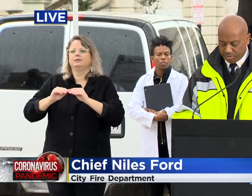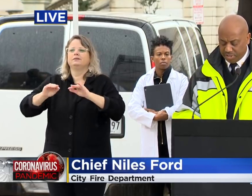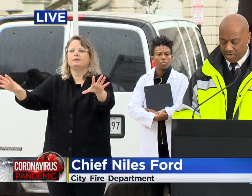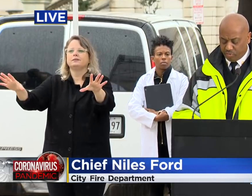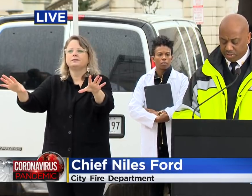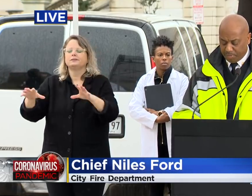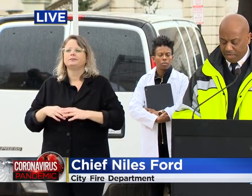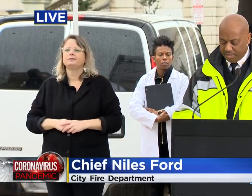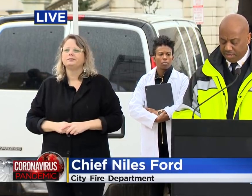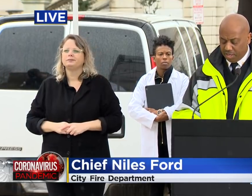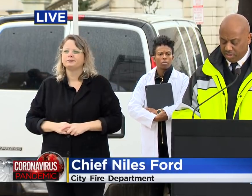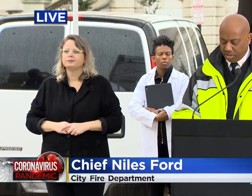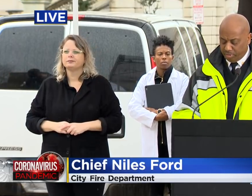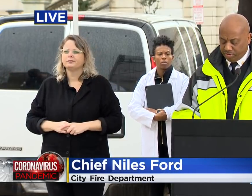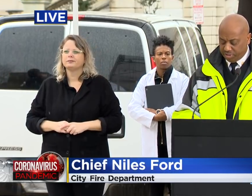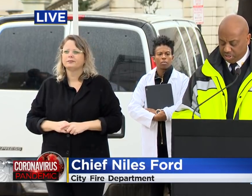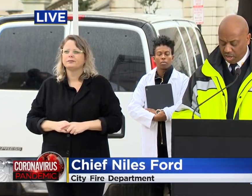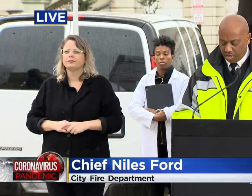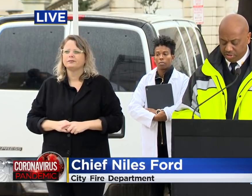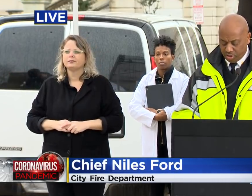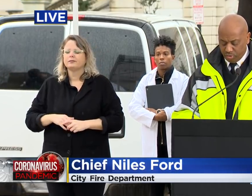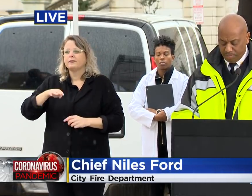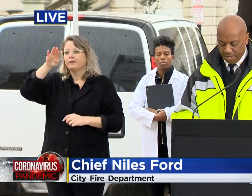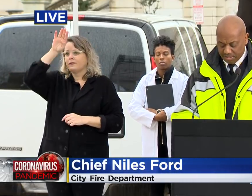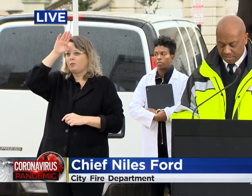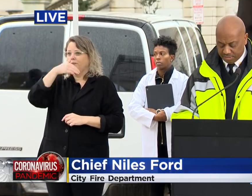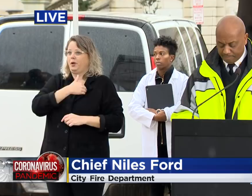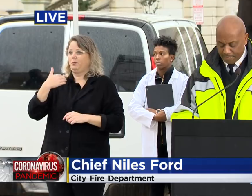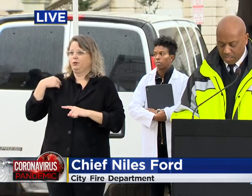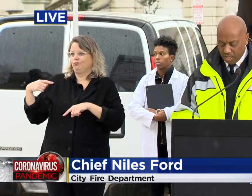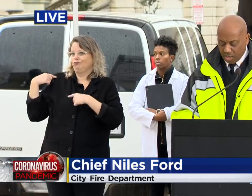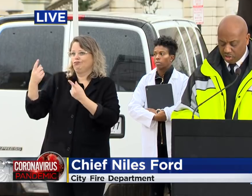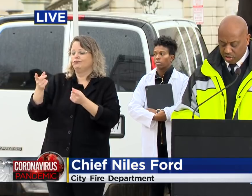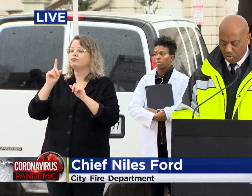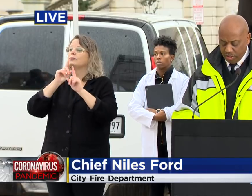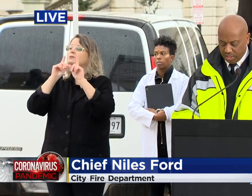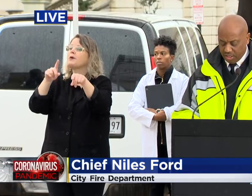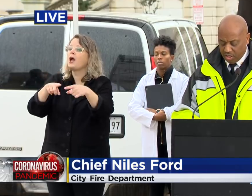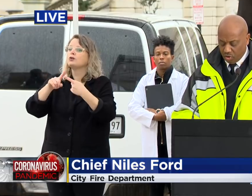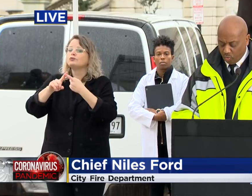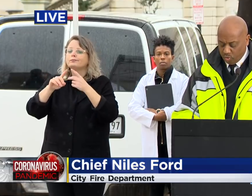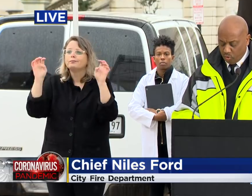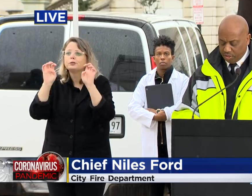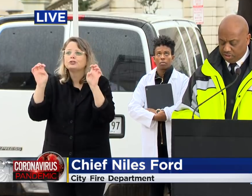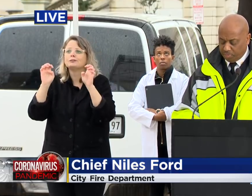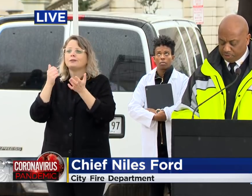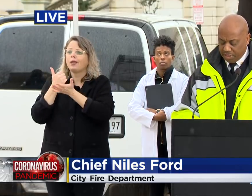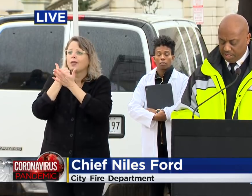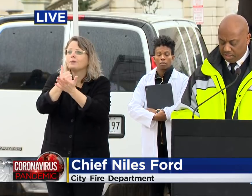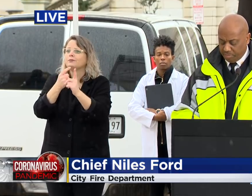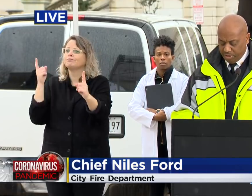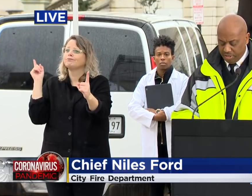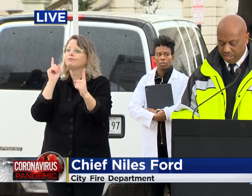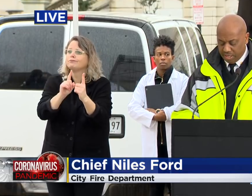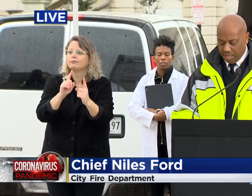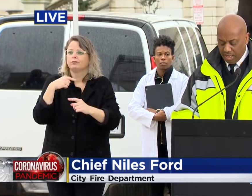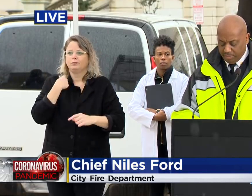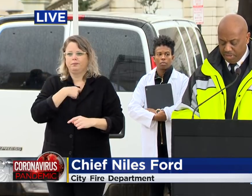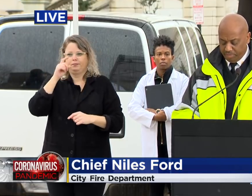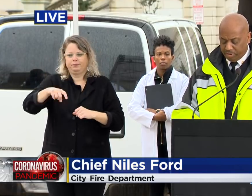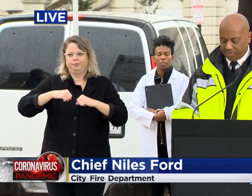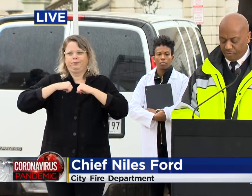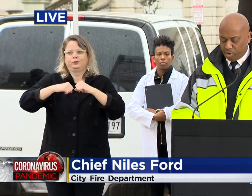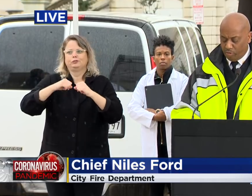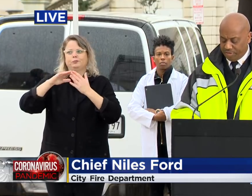BCFD personnel respond to emergency calls to treat patients. Conjointly, we want to protect the community